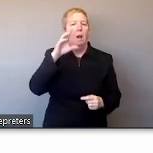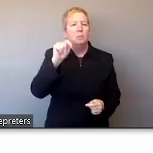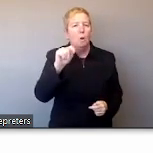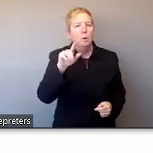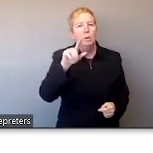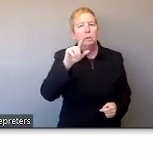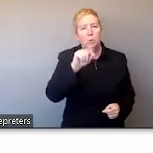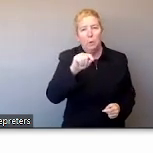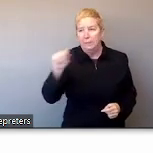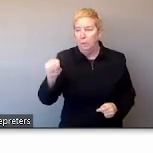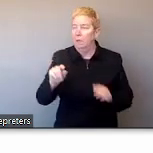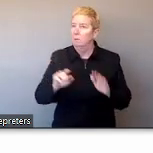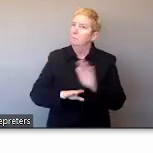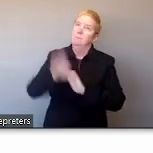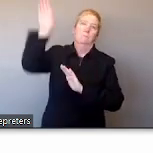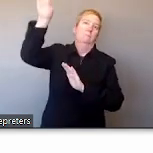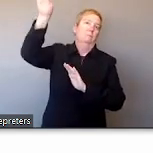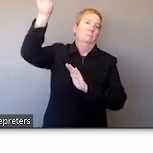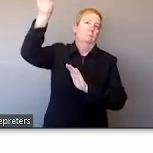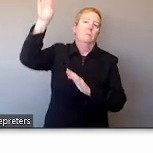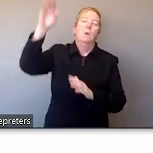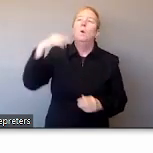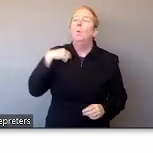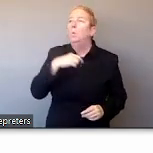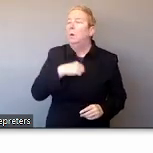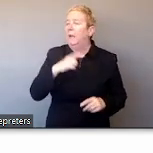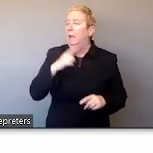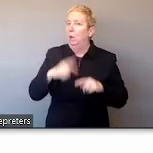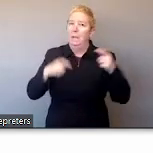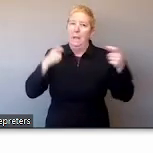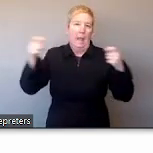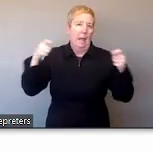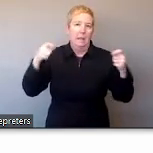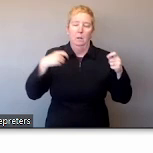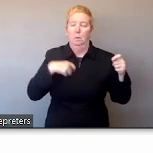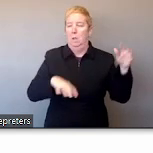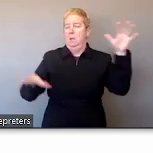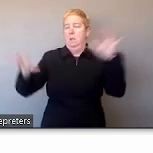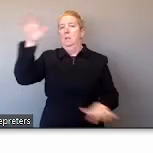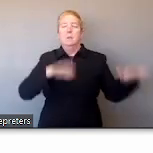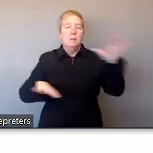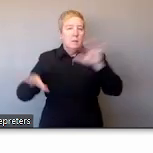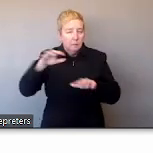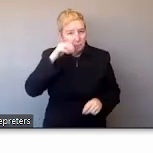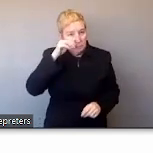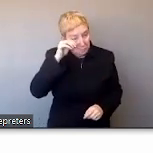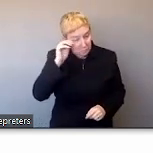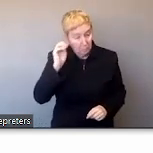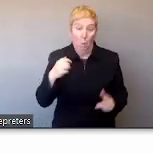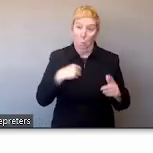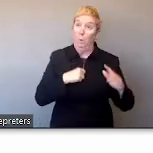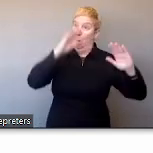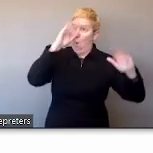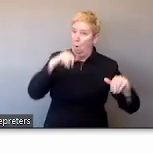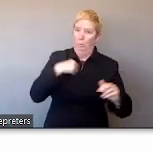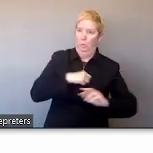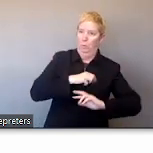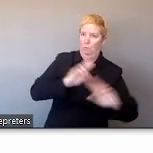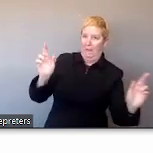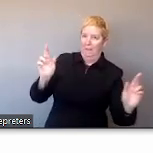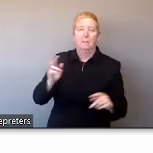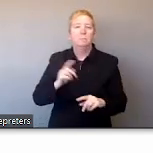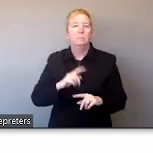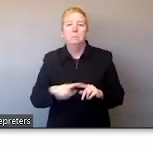huge surge, one that we were not really able to handle. We, as well as we hoped we had, mainly because of our